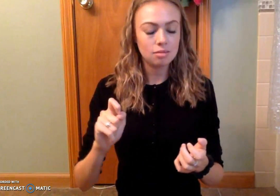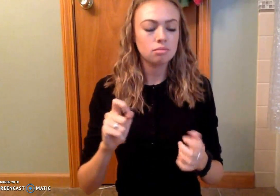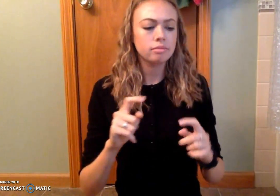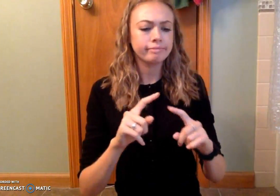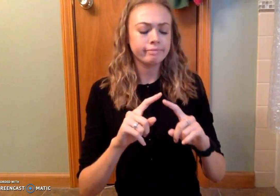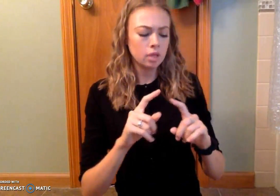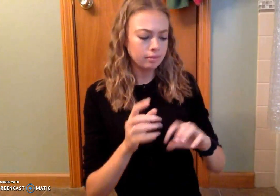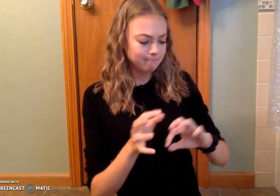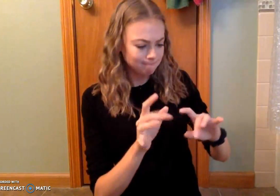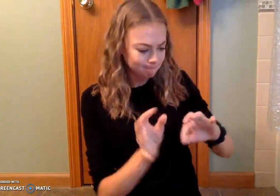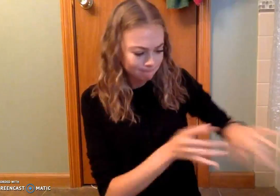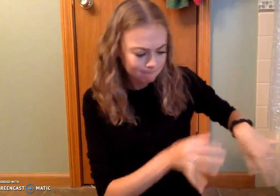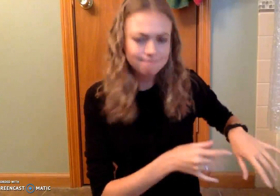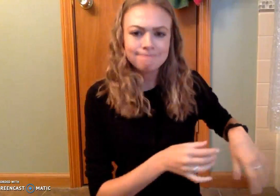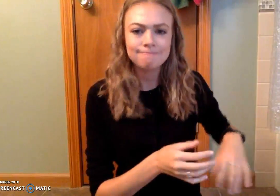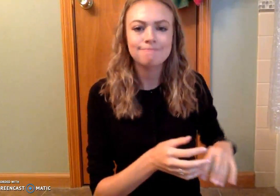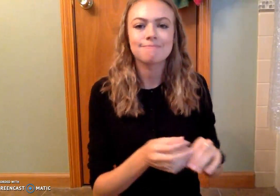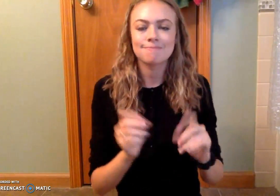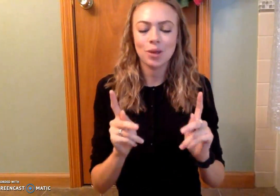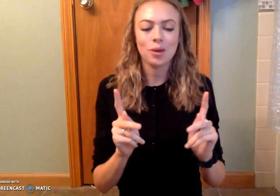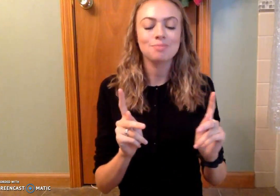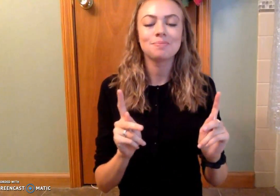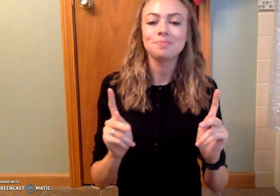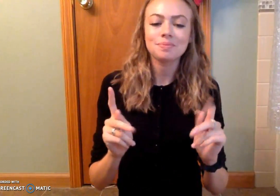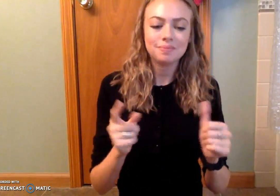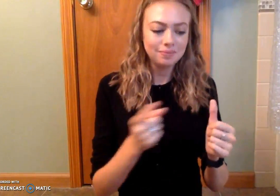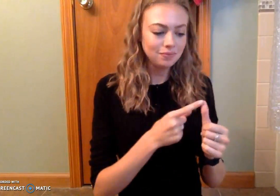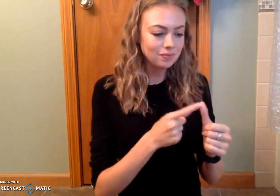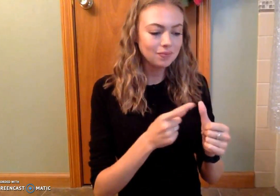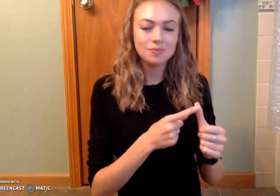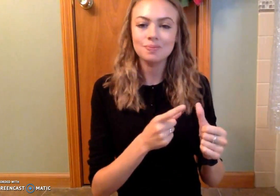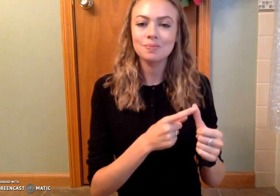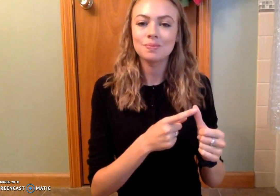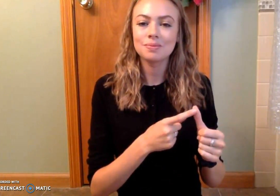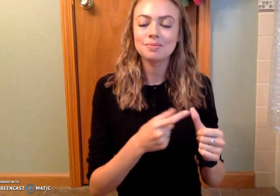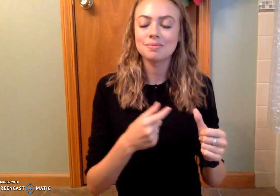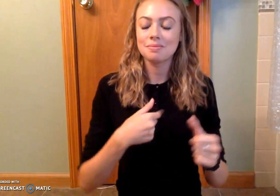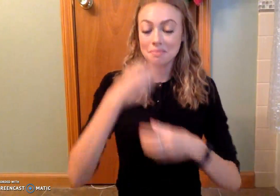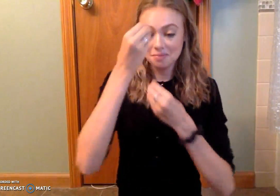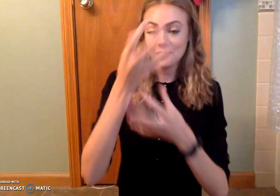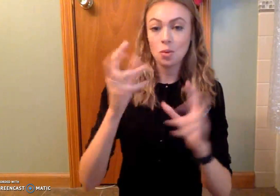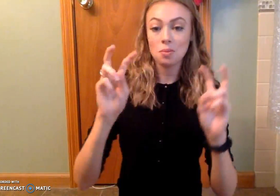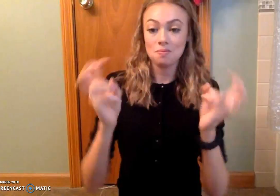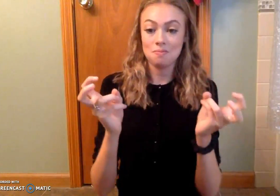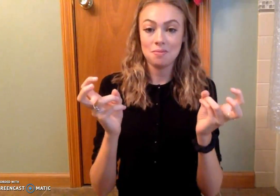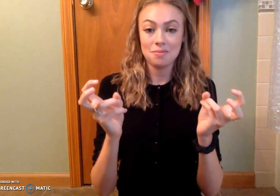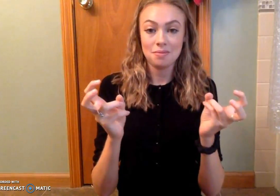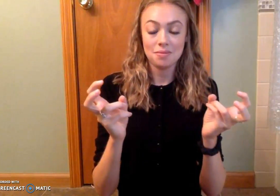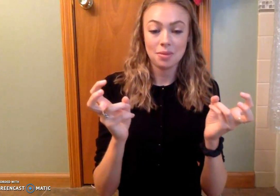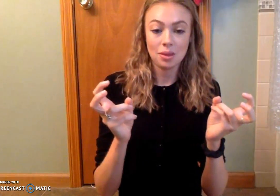on here. And so, first of all, I would like to tell you the name of this recipe, if I can get it on the